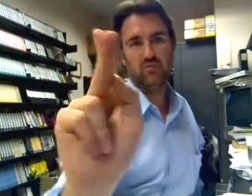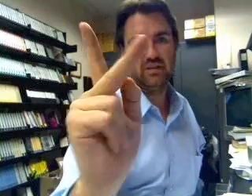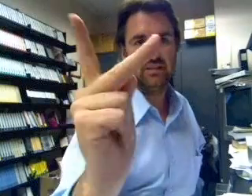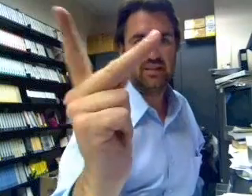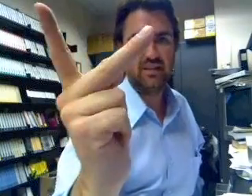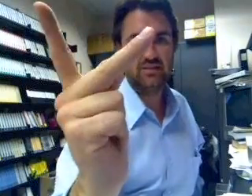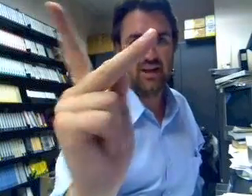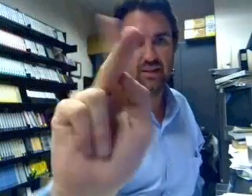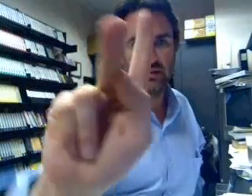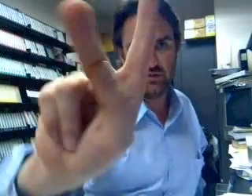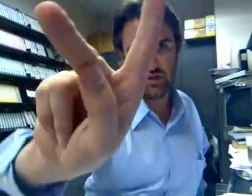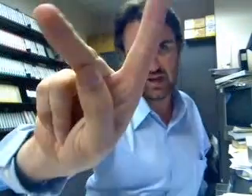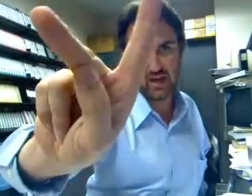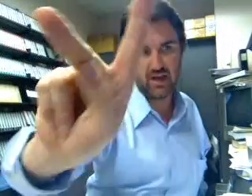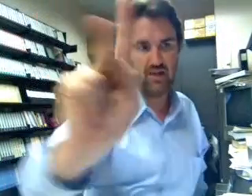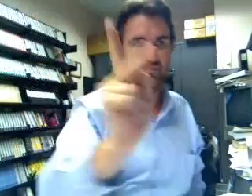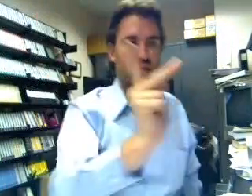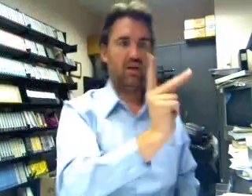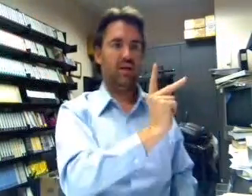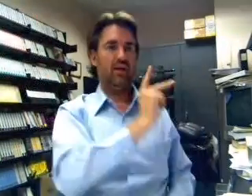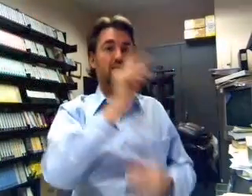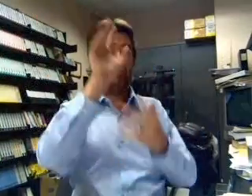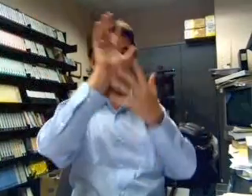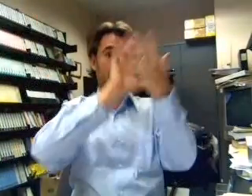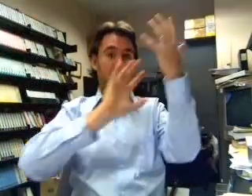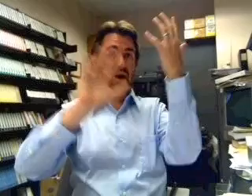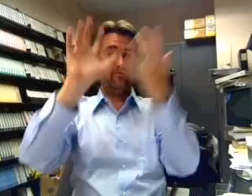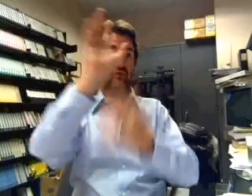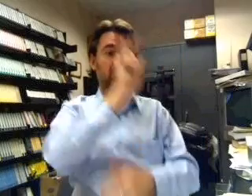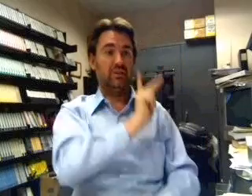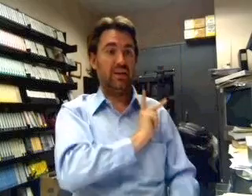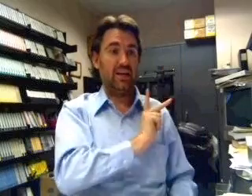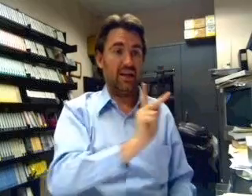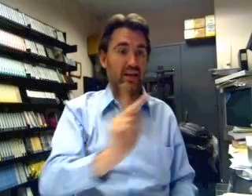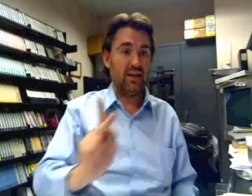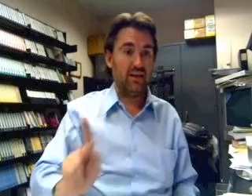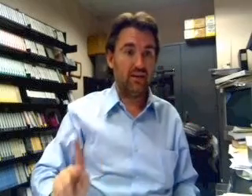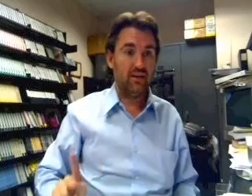but it's a sign language K. So the baffled king